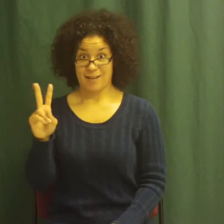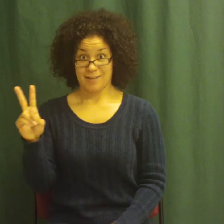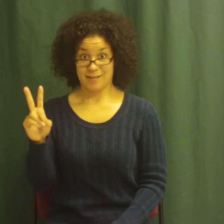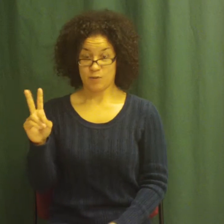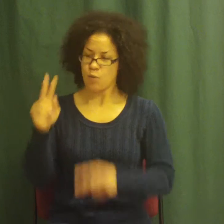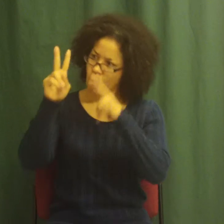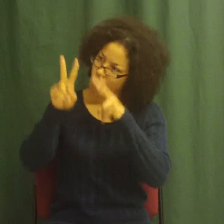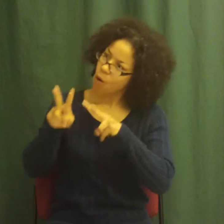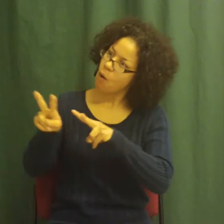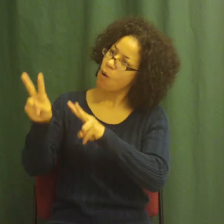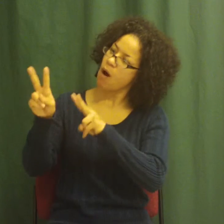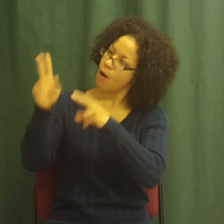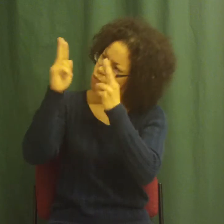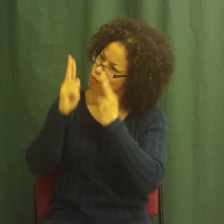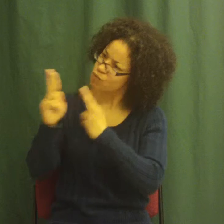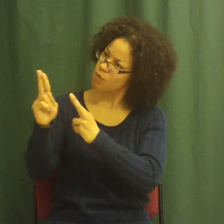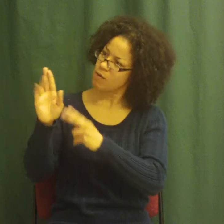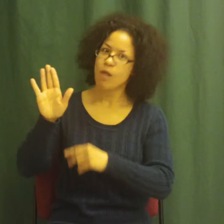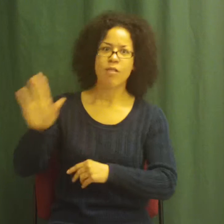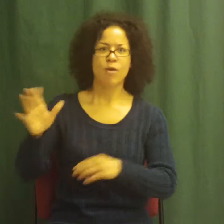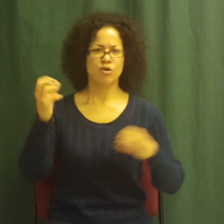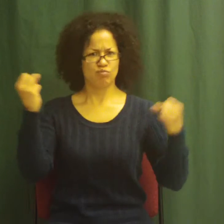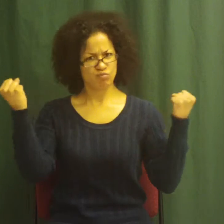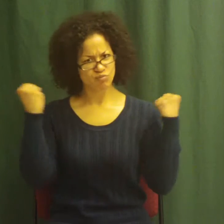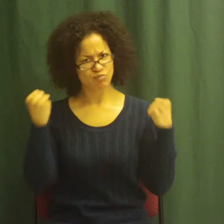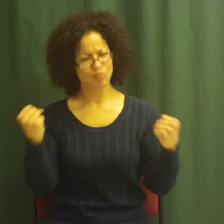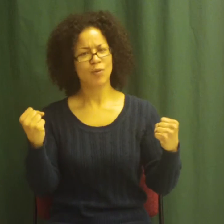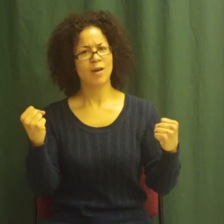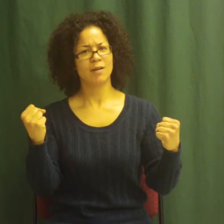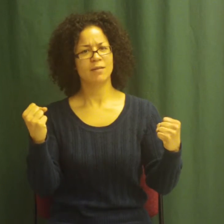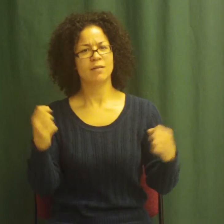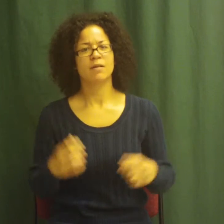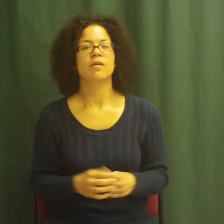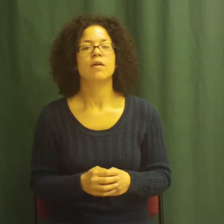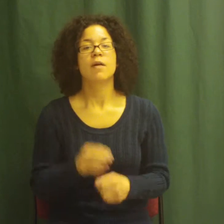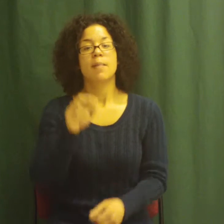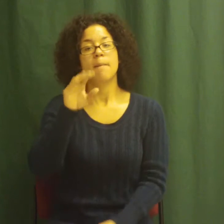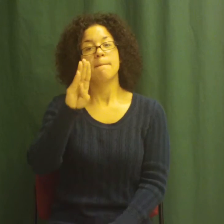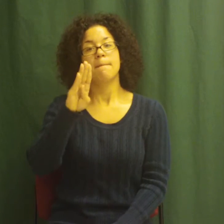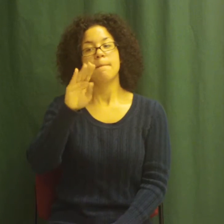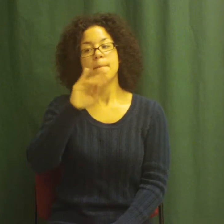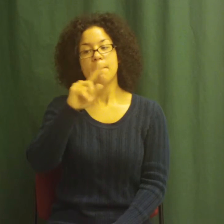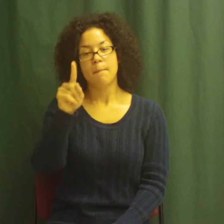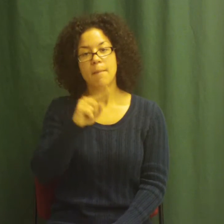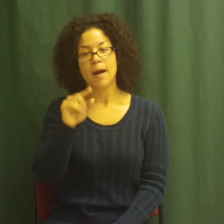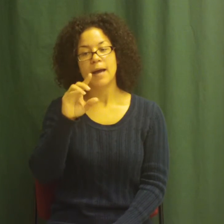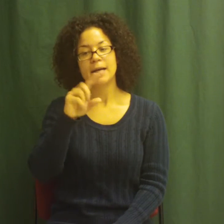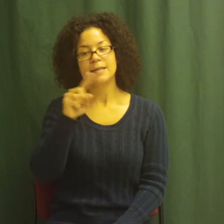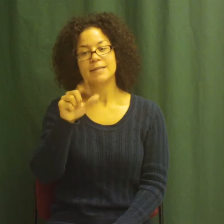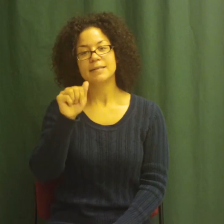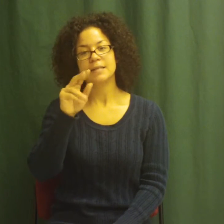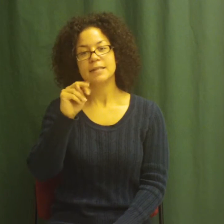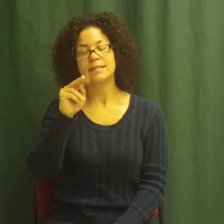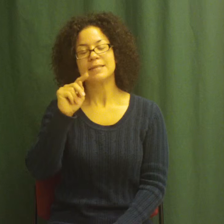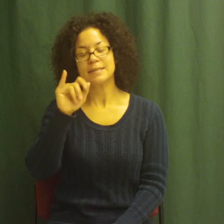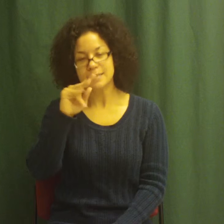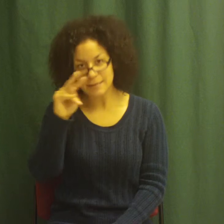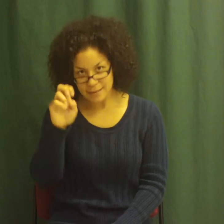Guard of the Byzantine emperors in the 11th century was